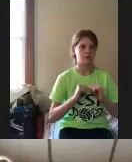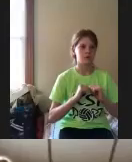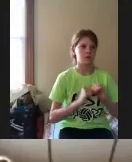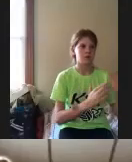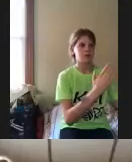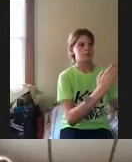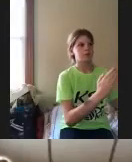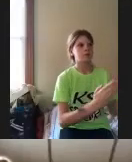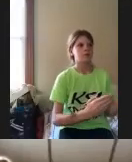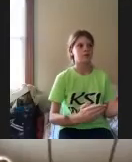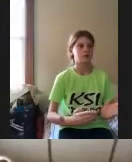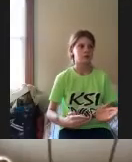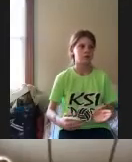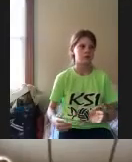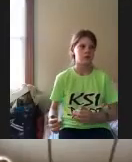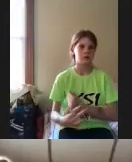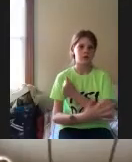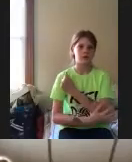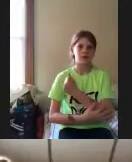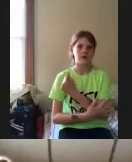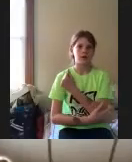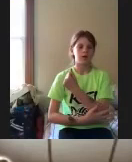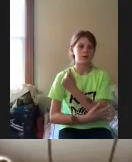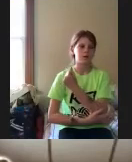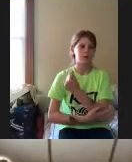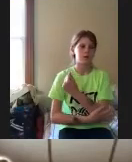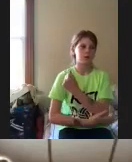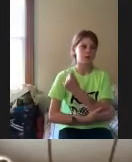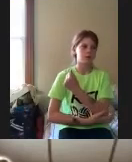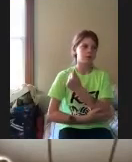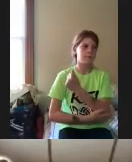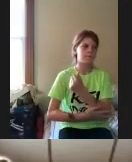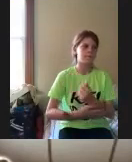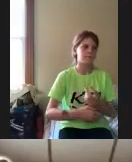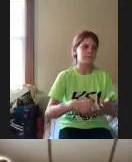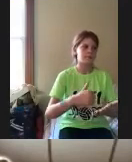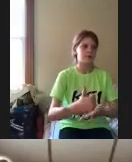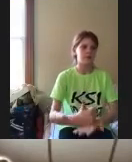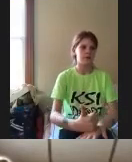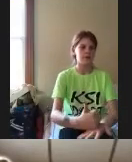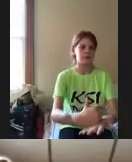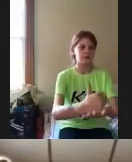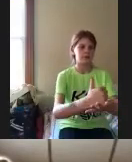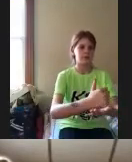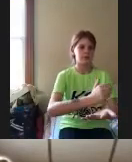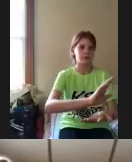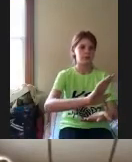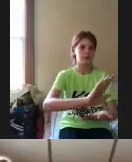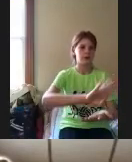That's exactly what I would say. I love being able to be there for someone and help everyone be involved in the conversation.